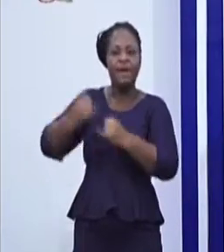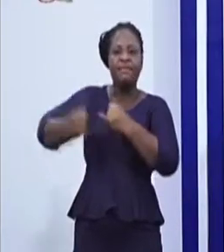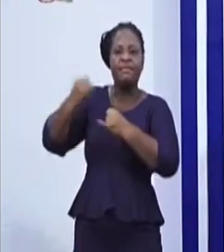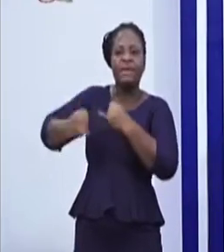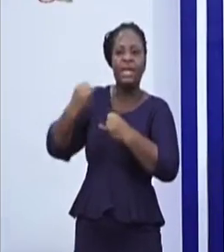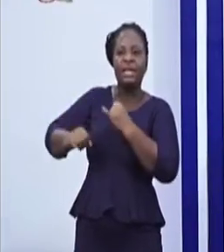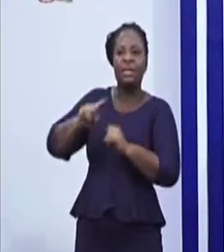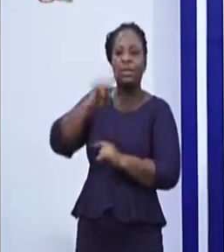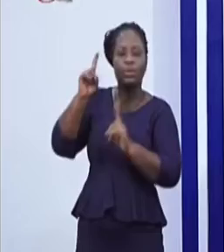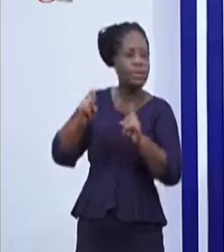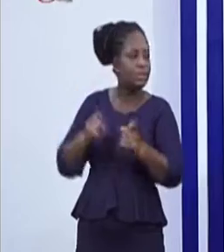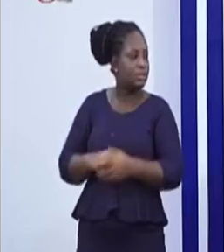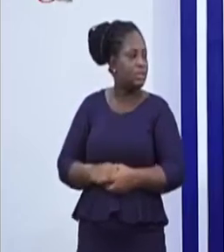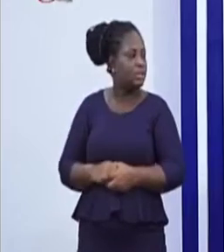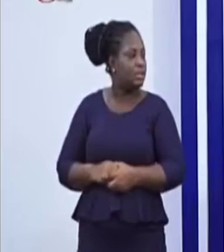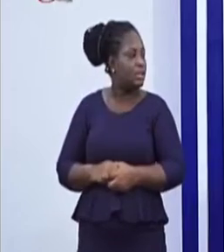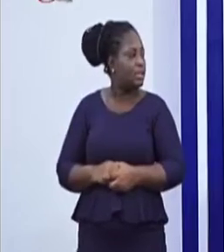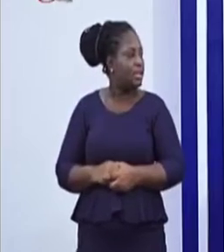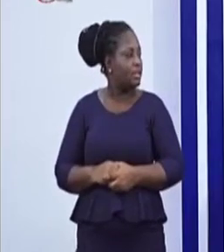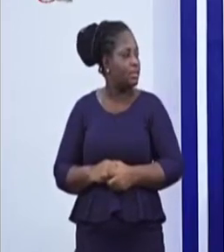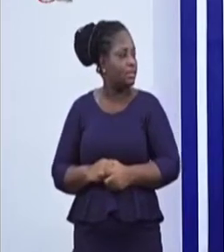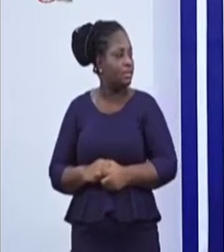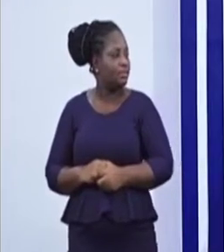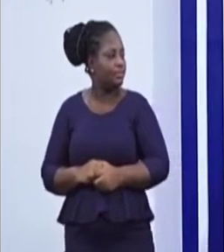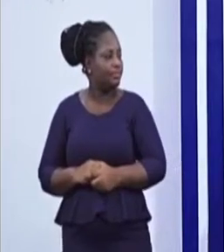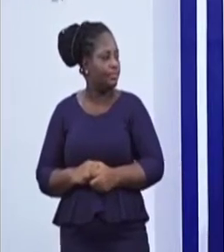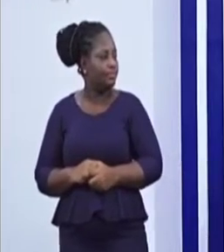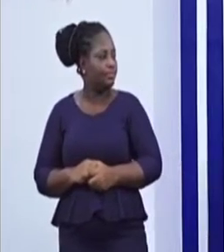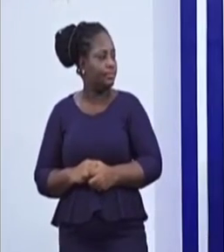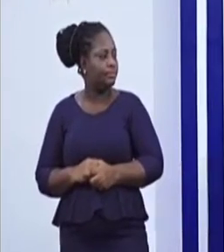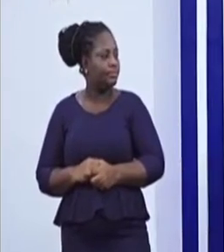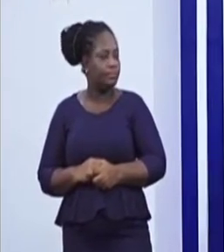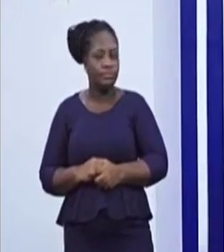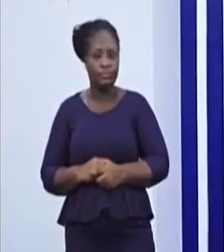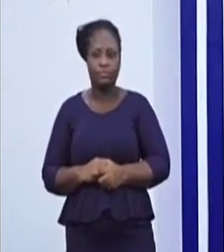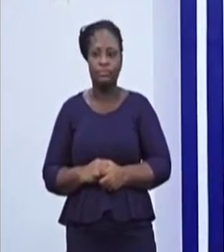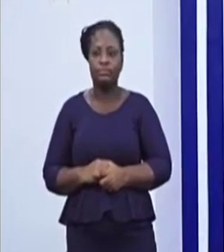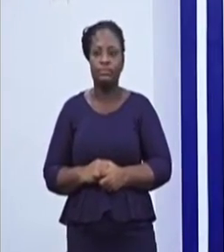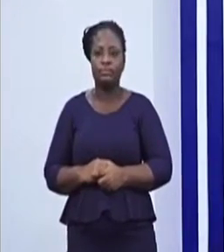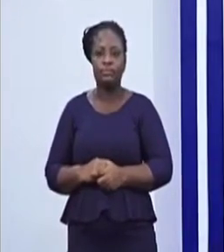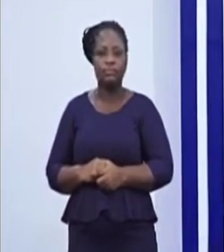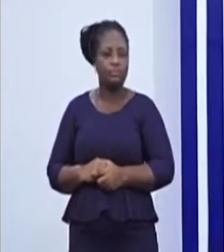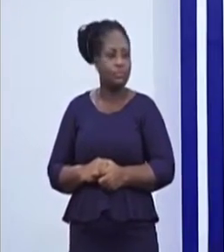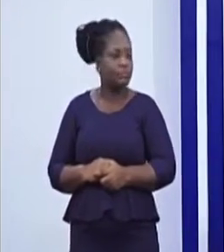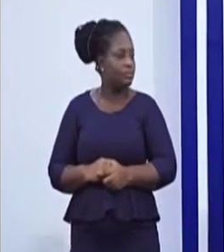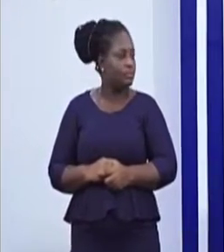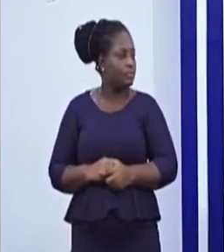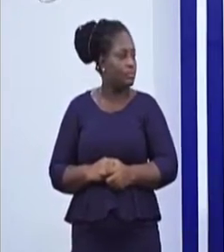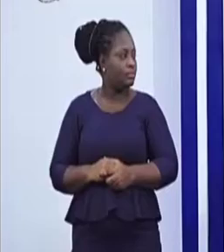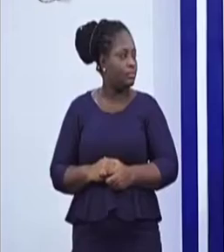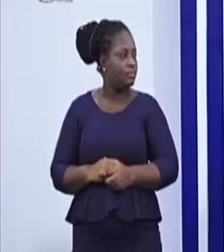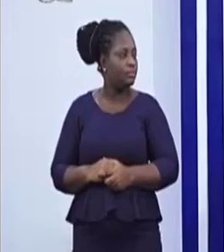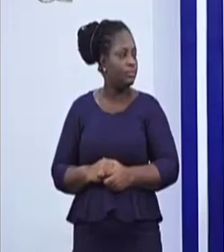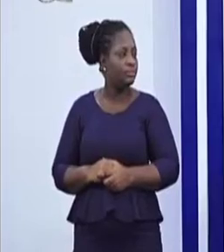of questions. If there are none, let me go to the platform and let's quickly wrap up. Oh, you have a question? Okay, so while they adjust the microphone, let me take the questions